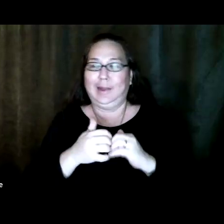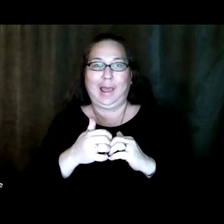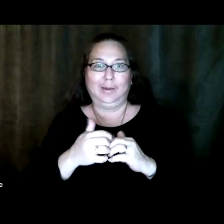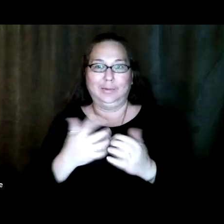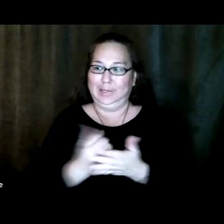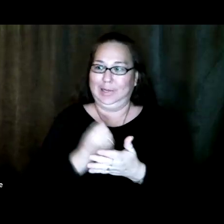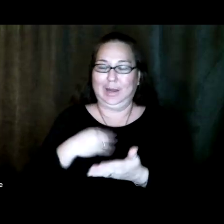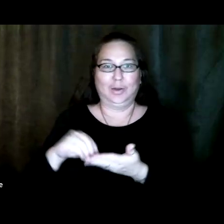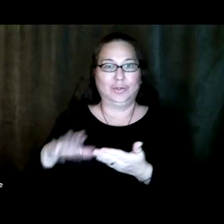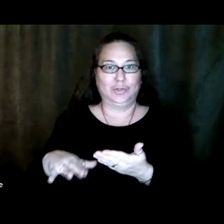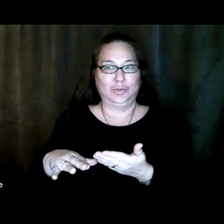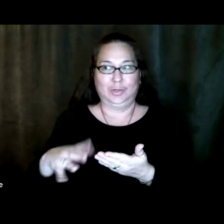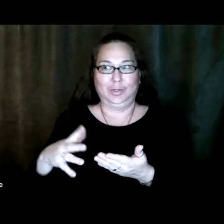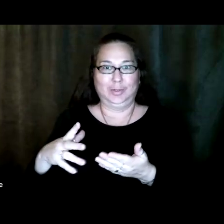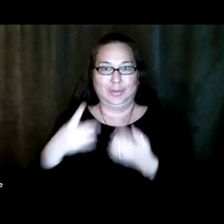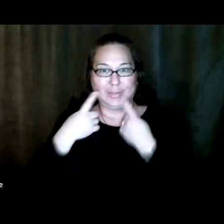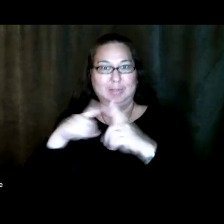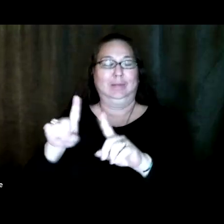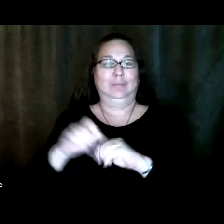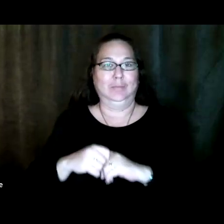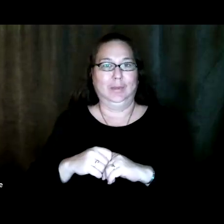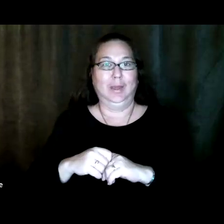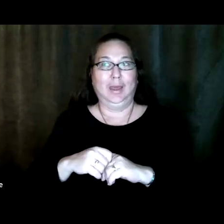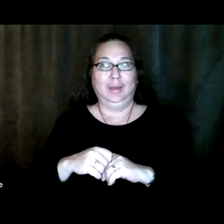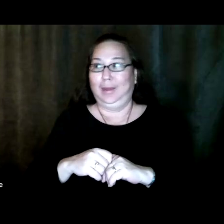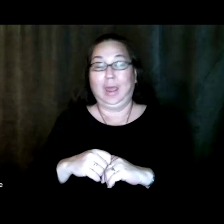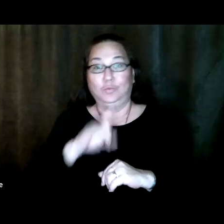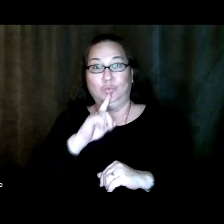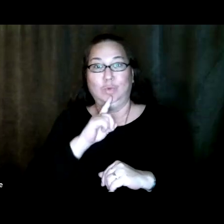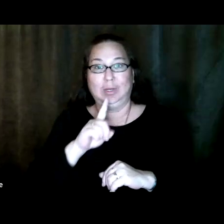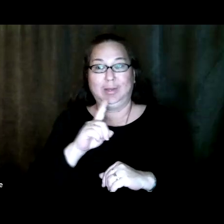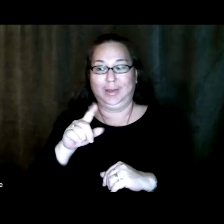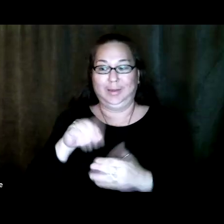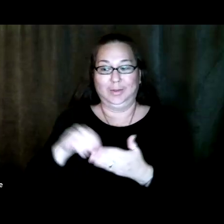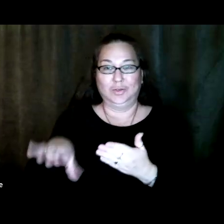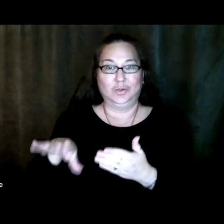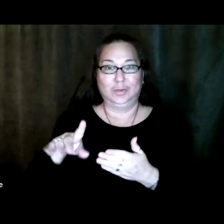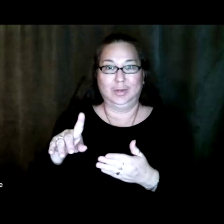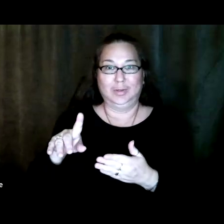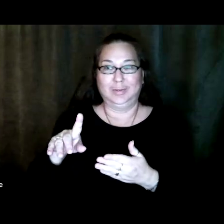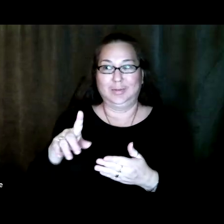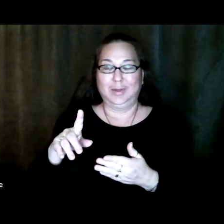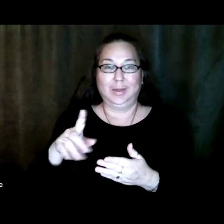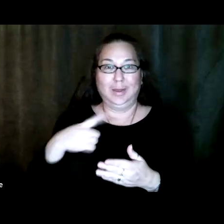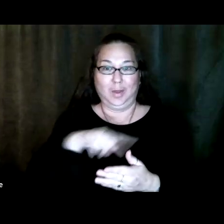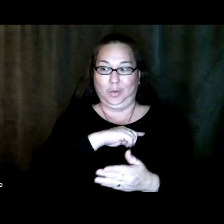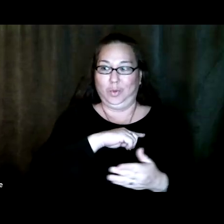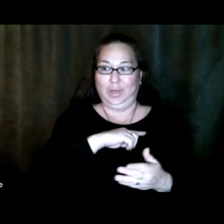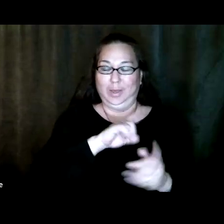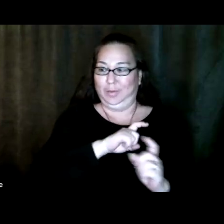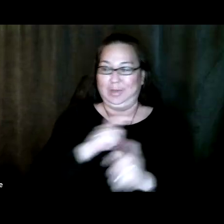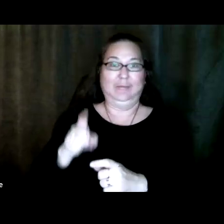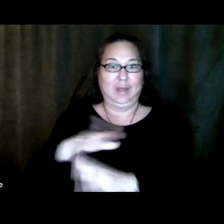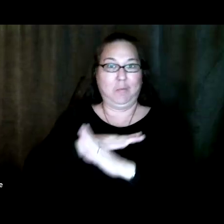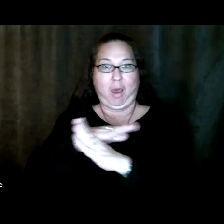increasing credit counts, it often feels like obstacles put in their path. And I think that that's certainly not the intention, but it is certainly